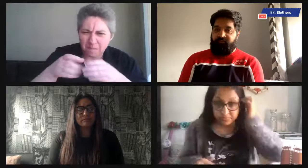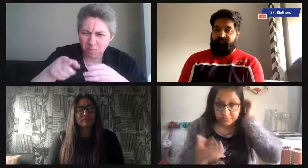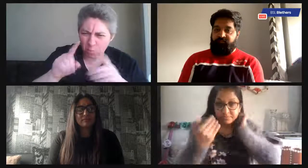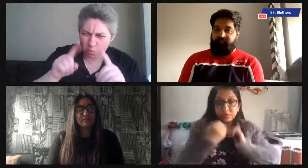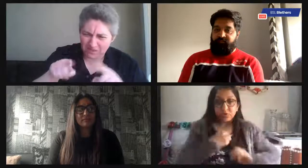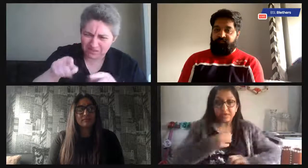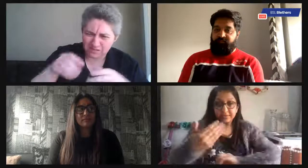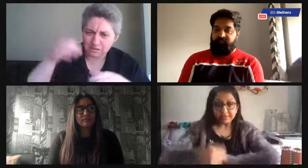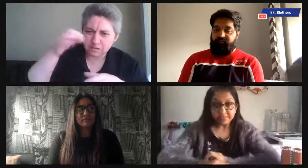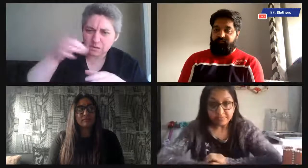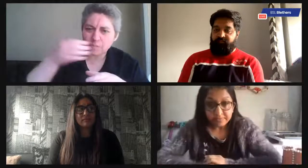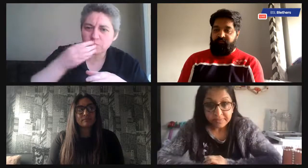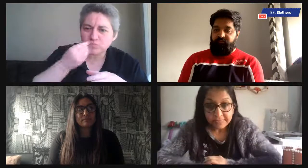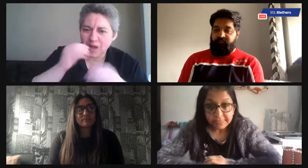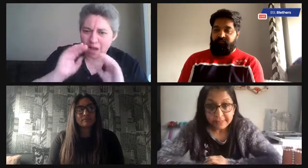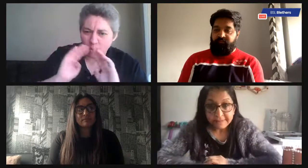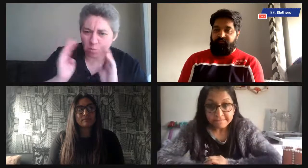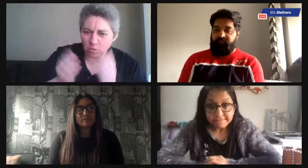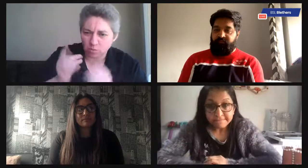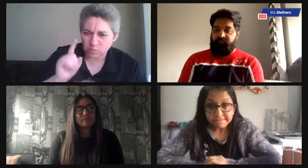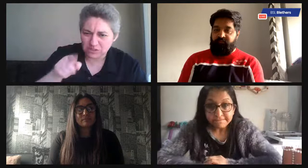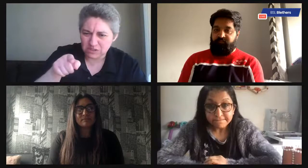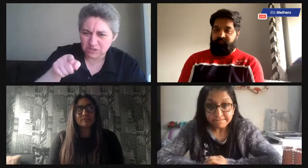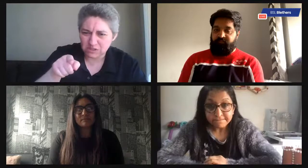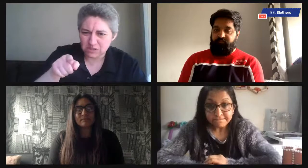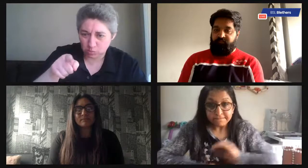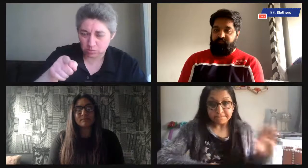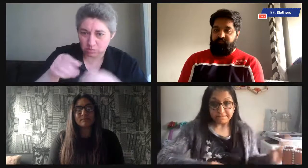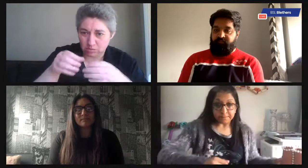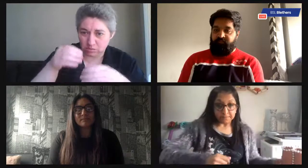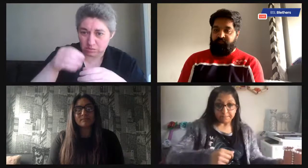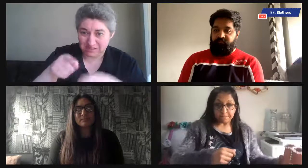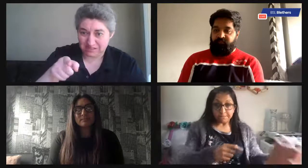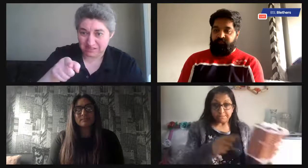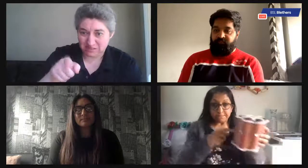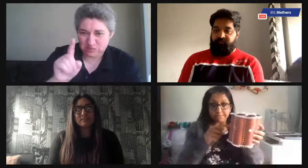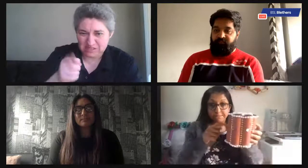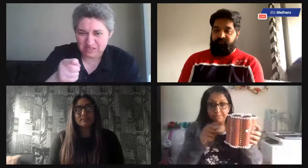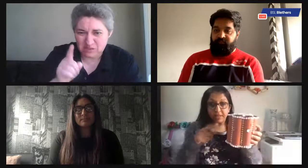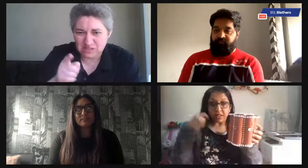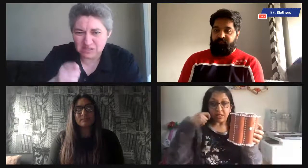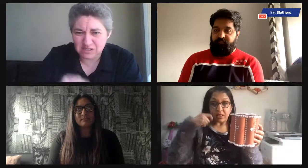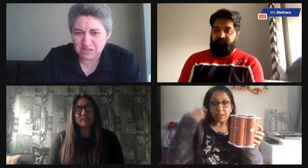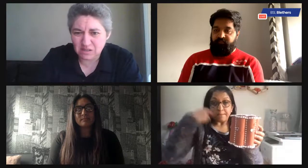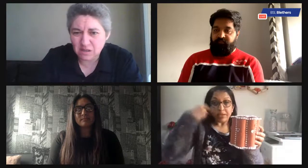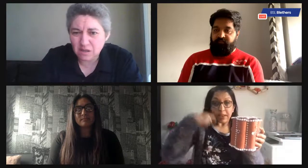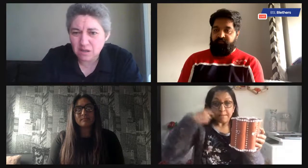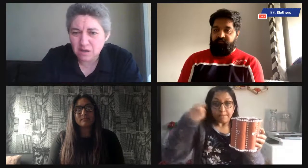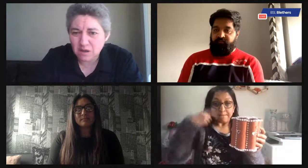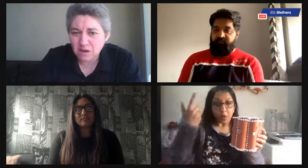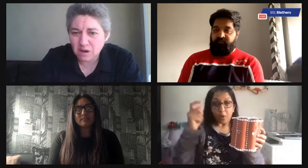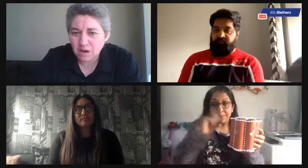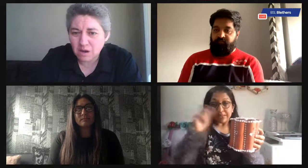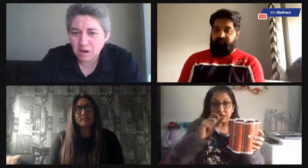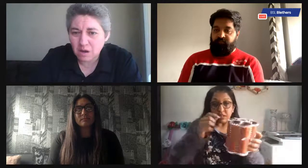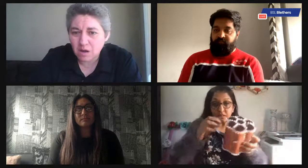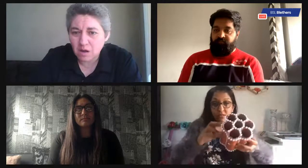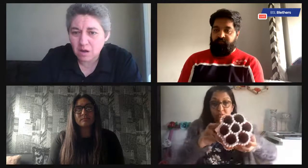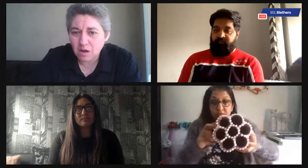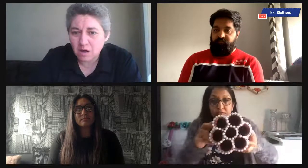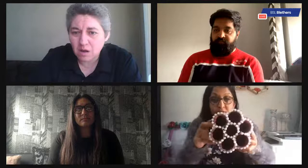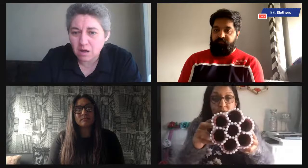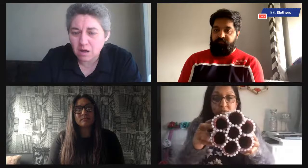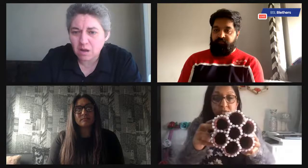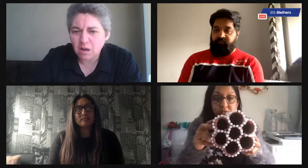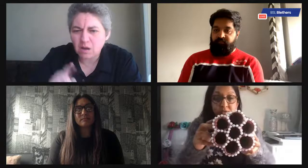And also we do some stitching. What was that thing you showed us with the pearls round it? What was that? Oh, it's for makeup